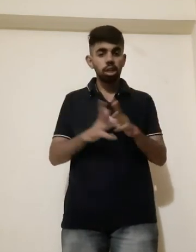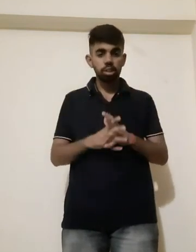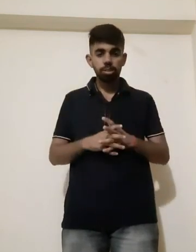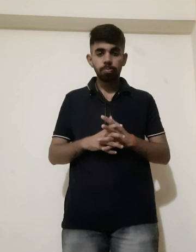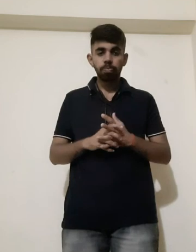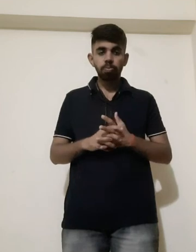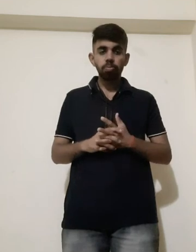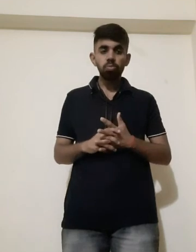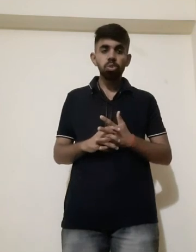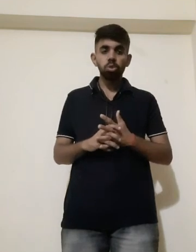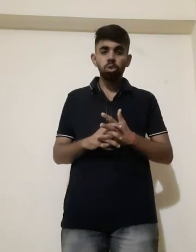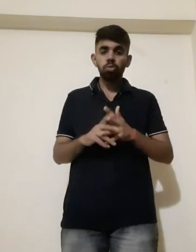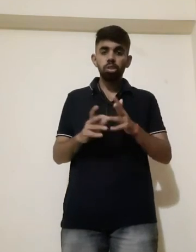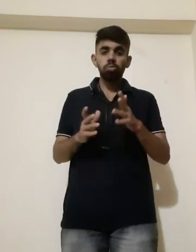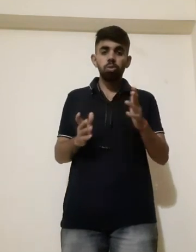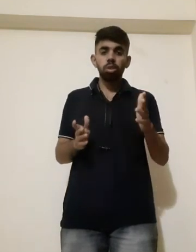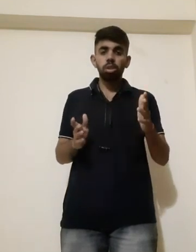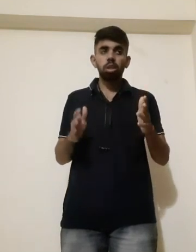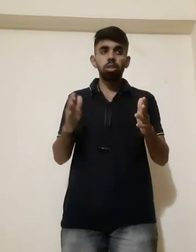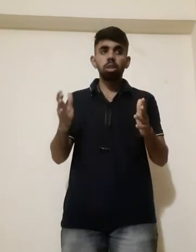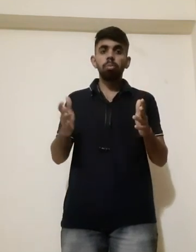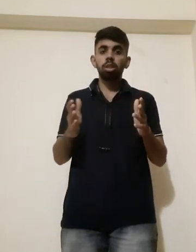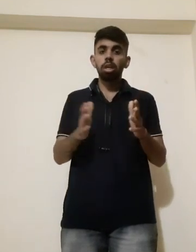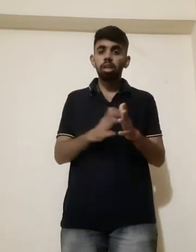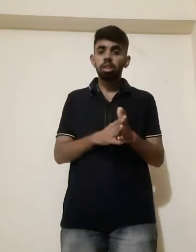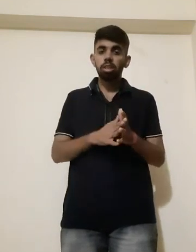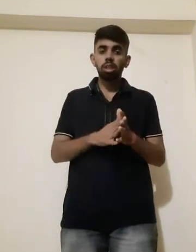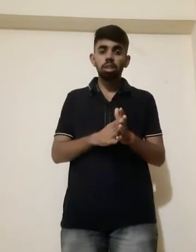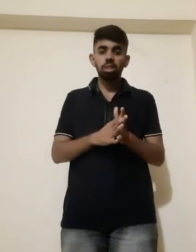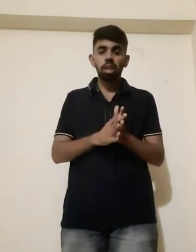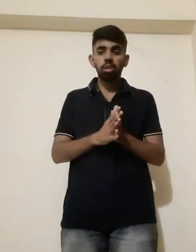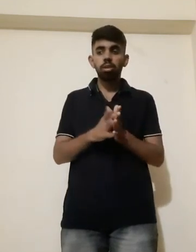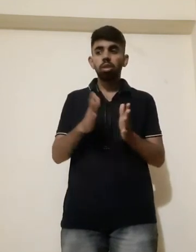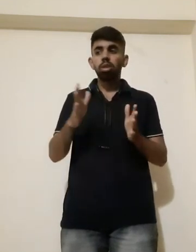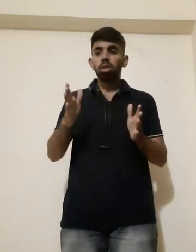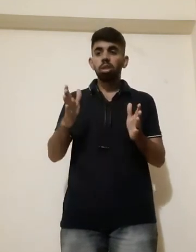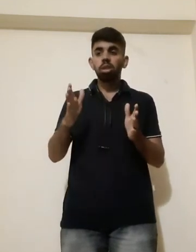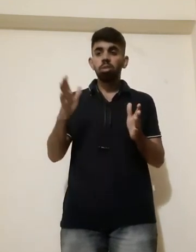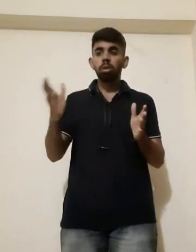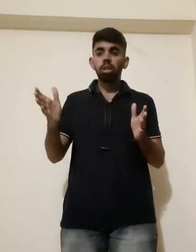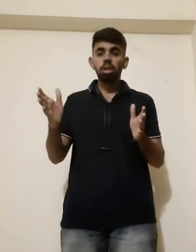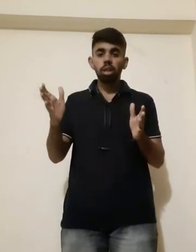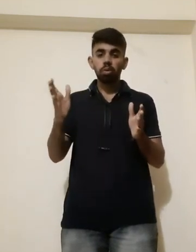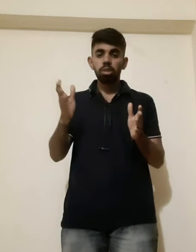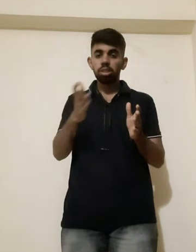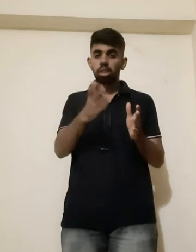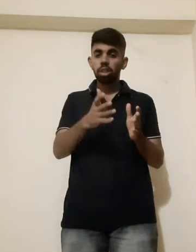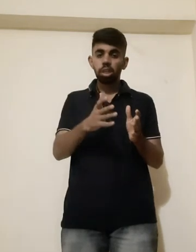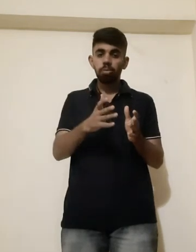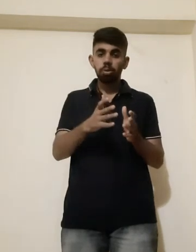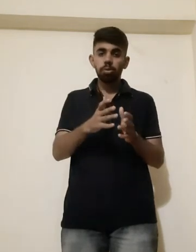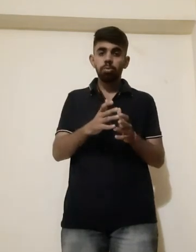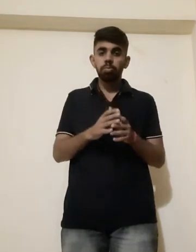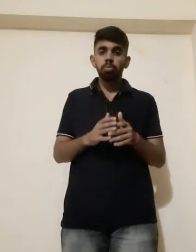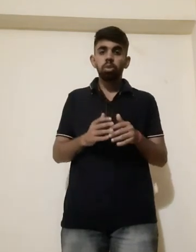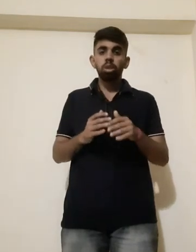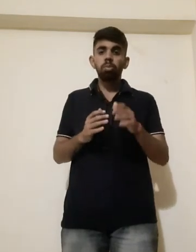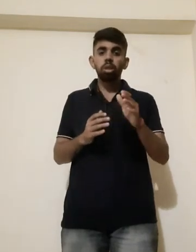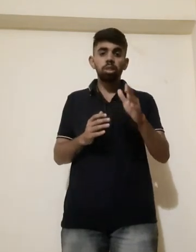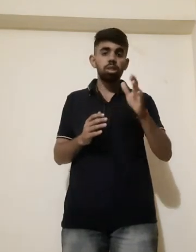class. So difference between the method and constructor is that the method have its return type, but constructor